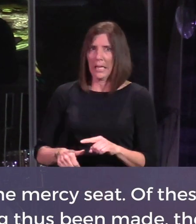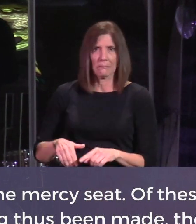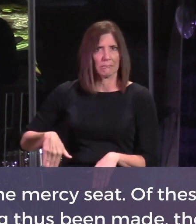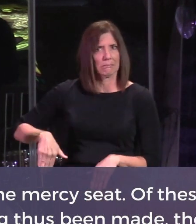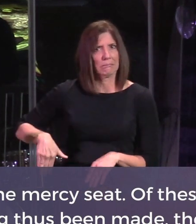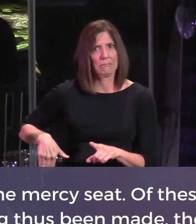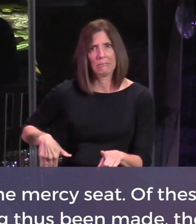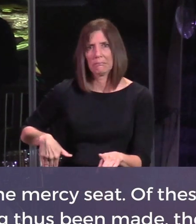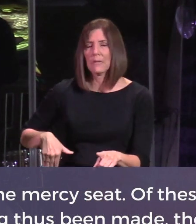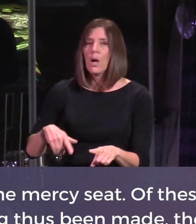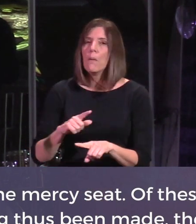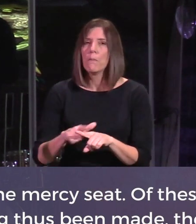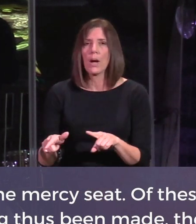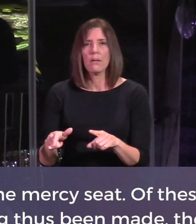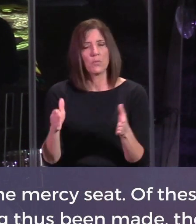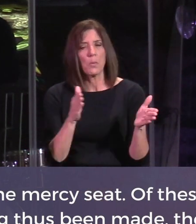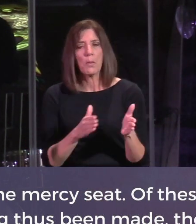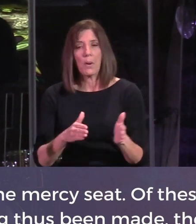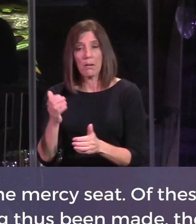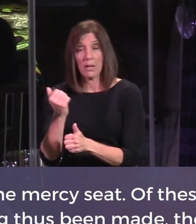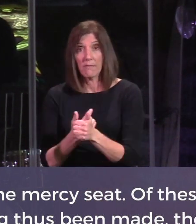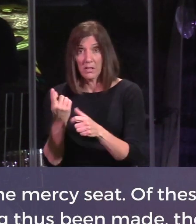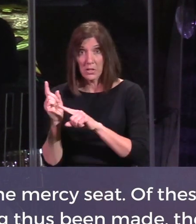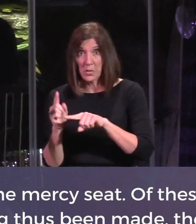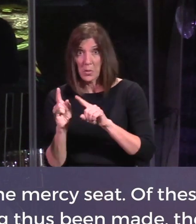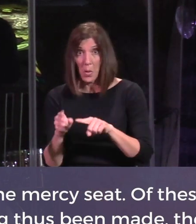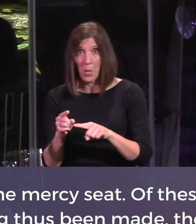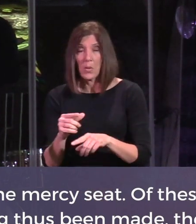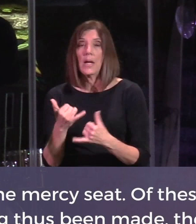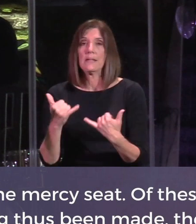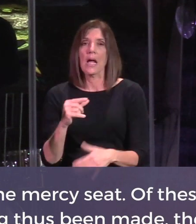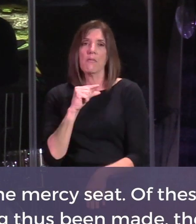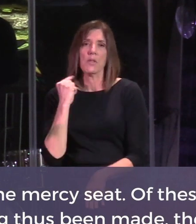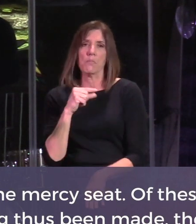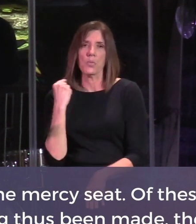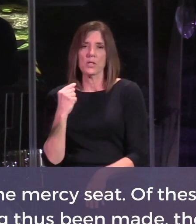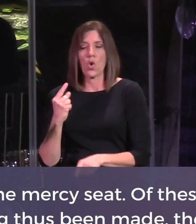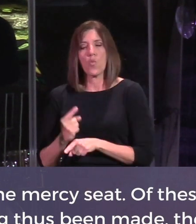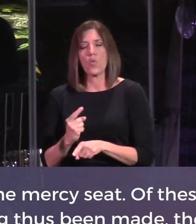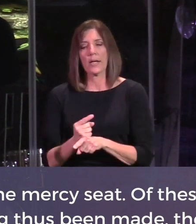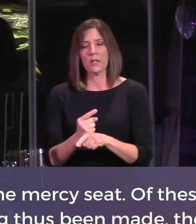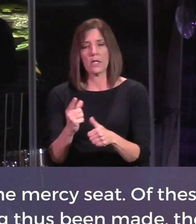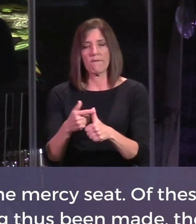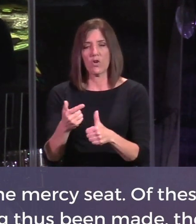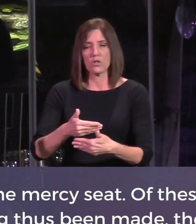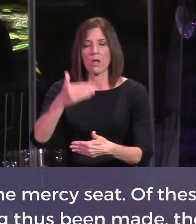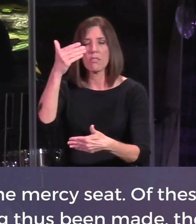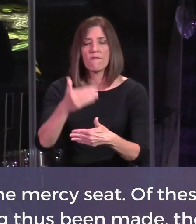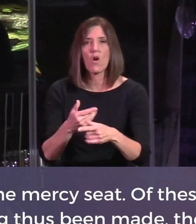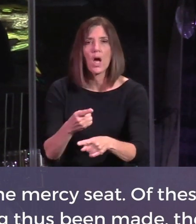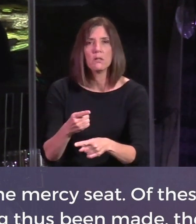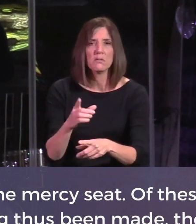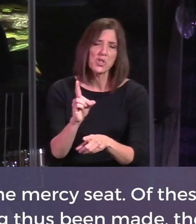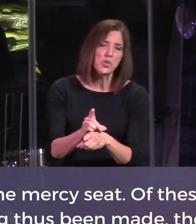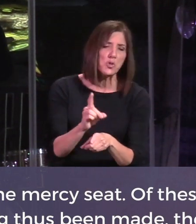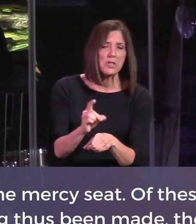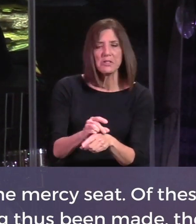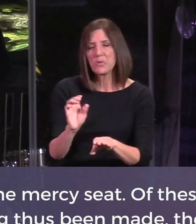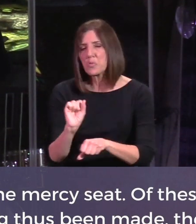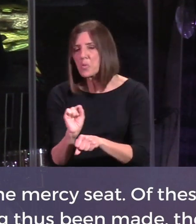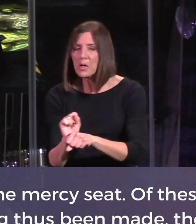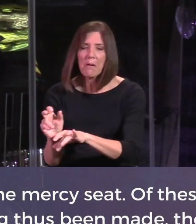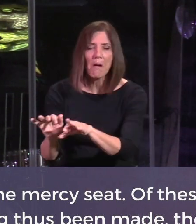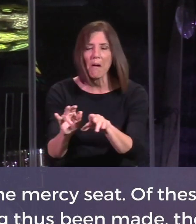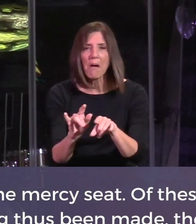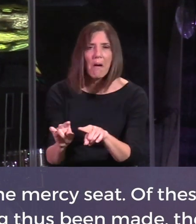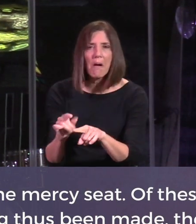These preparations having thus been made, the priests go regularly into the first section, performing their ritual duties. But into